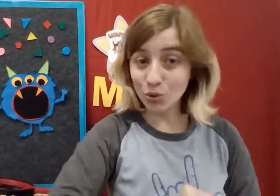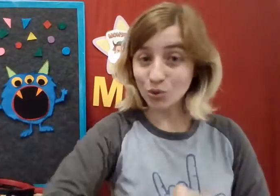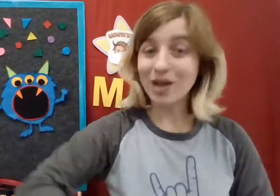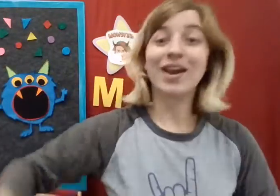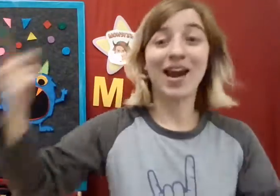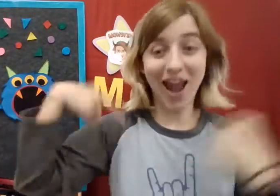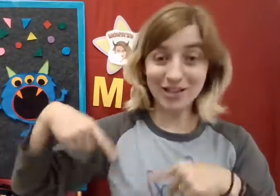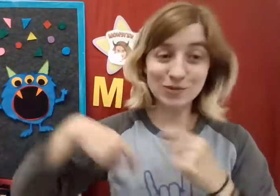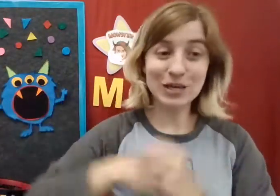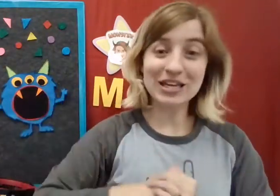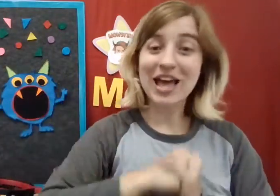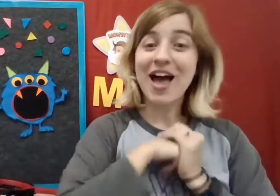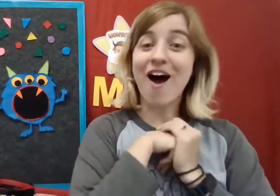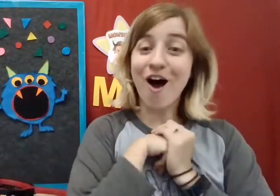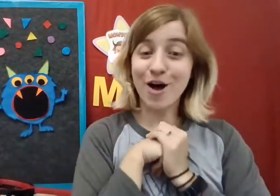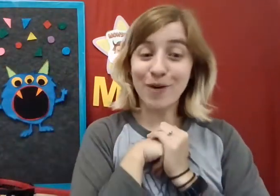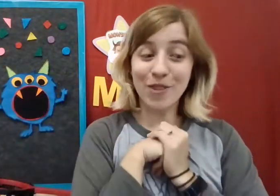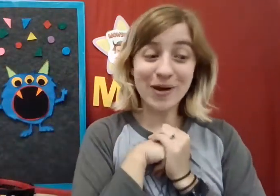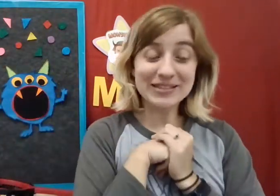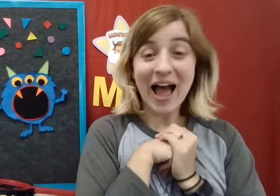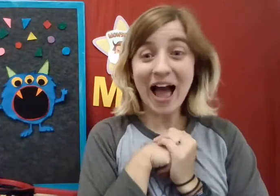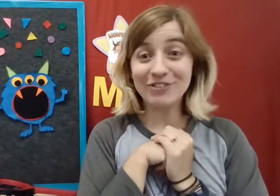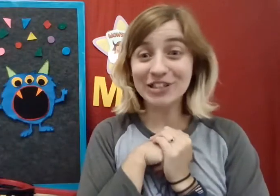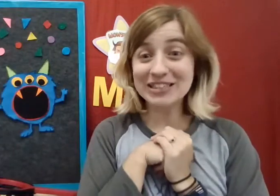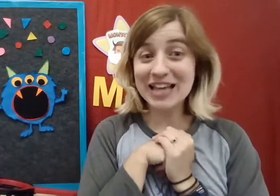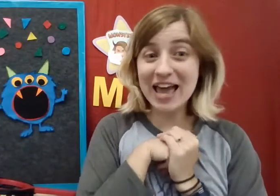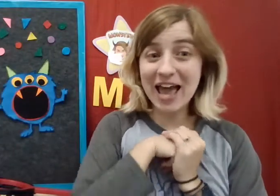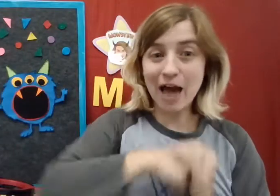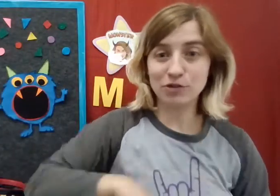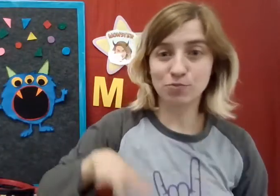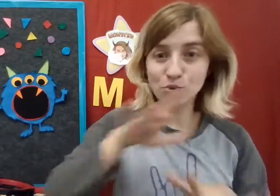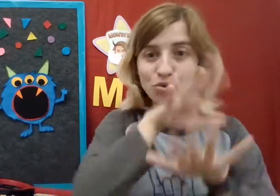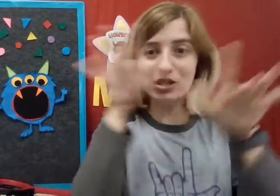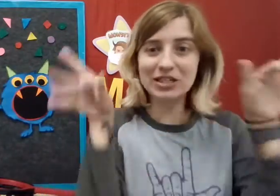noon next week. Otherwise, have a good day. Have a spooky